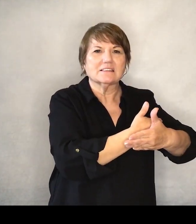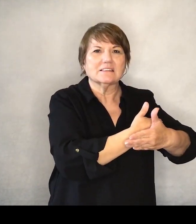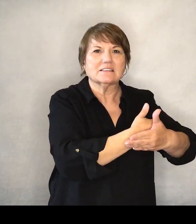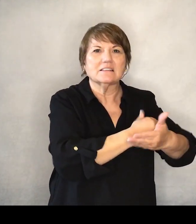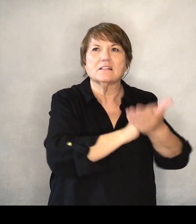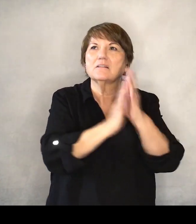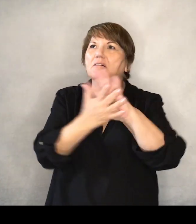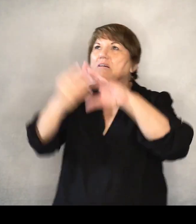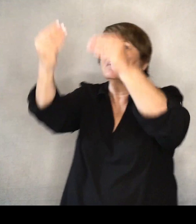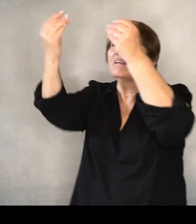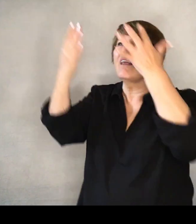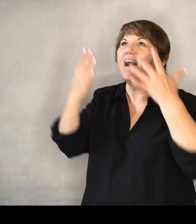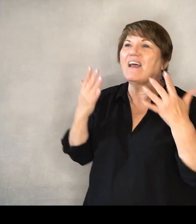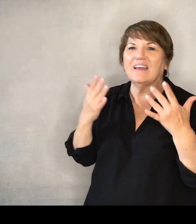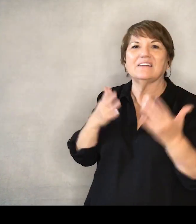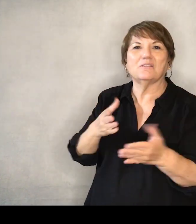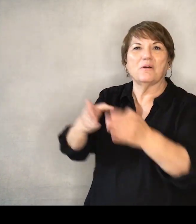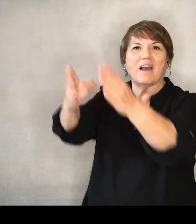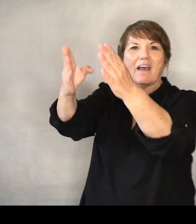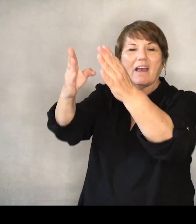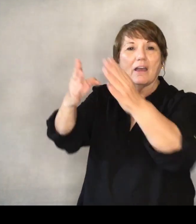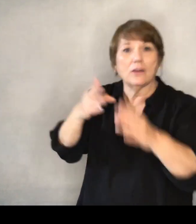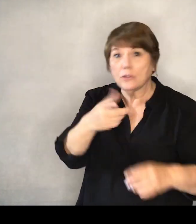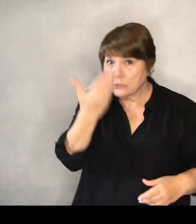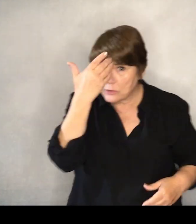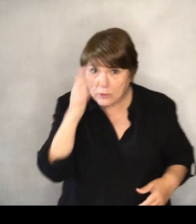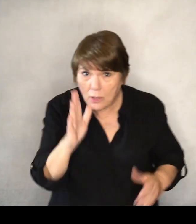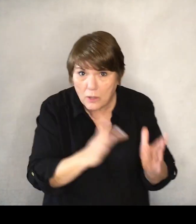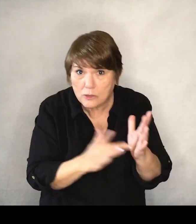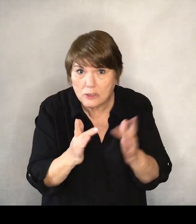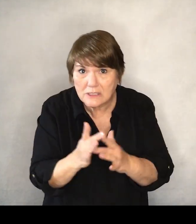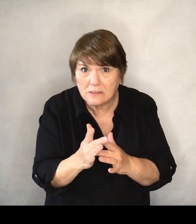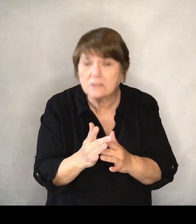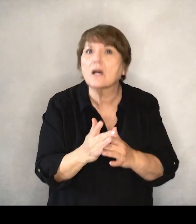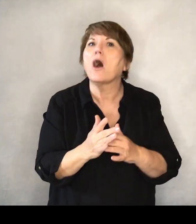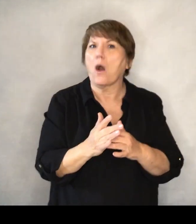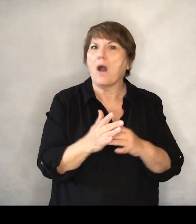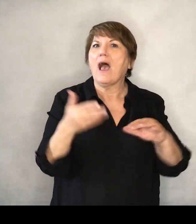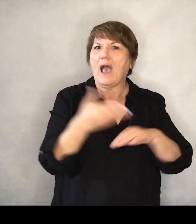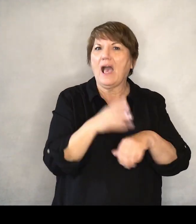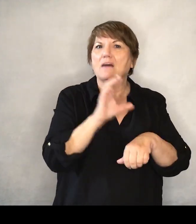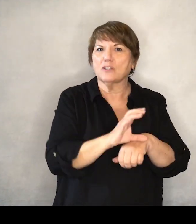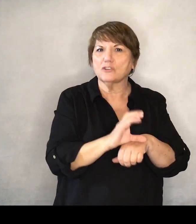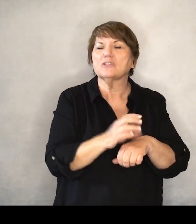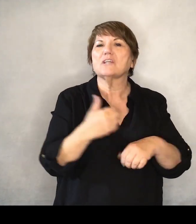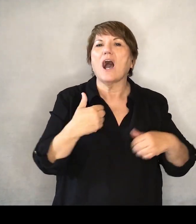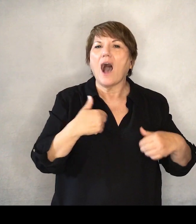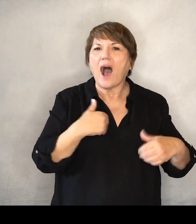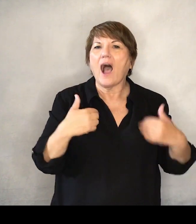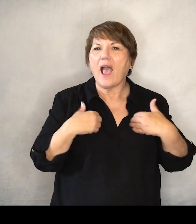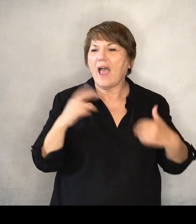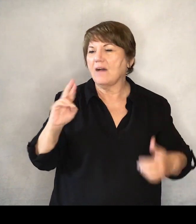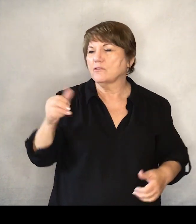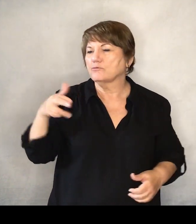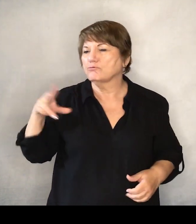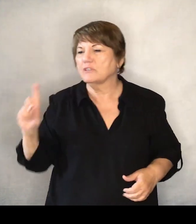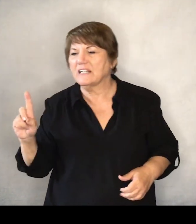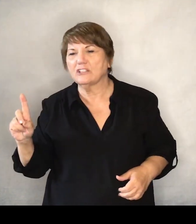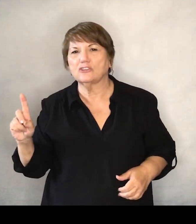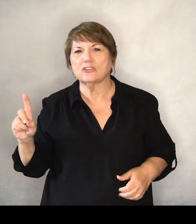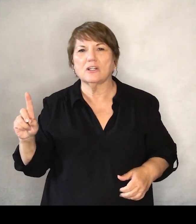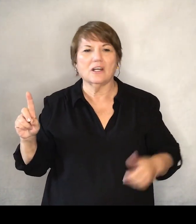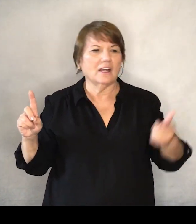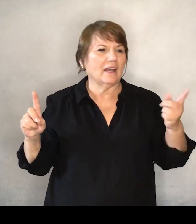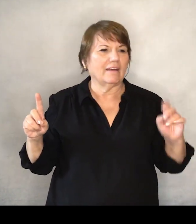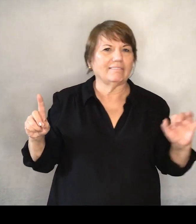If you don't know Jesus, if you need somebody to talk to, I'm going to have Richard and Gail Hughes, Richard Vesley,